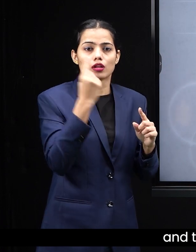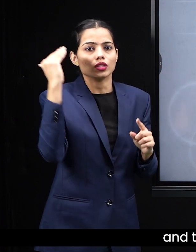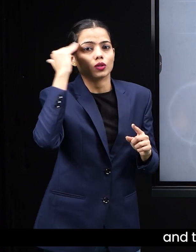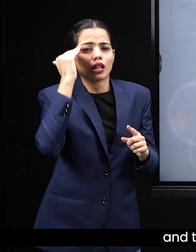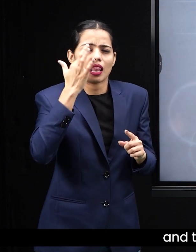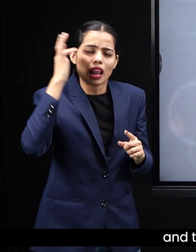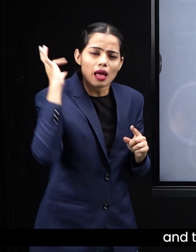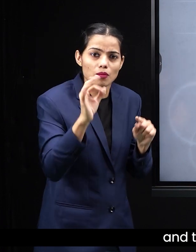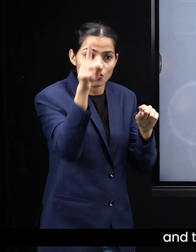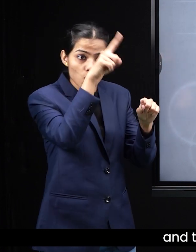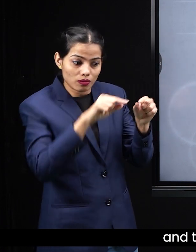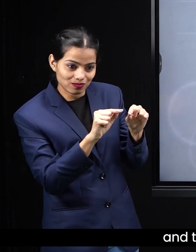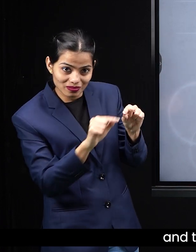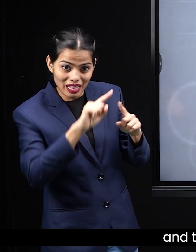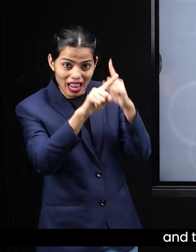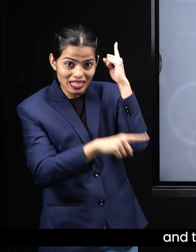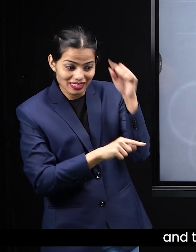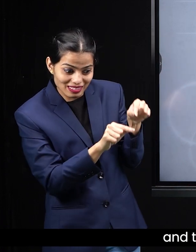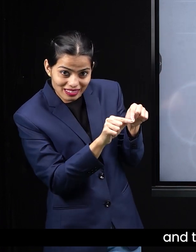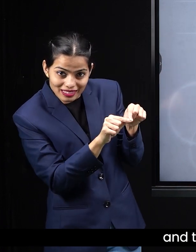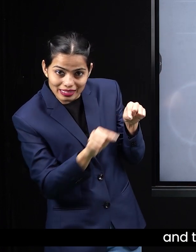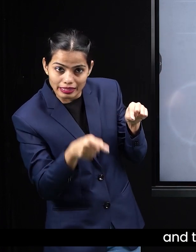the smaller one is known as minor arc.